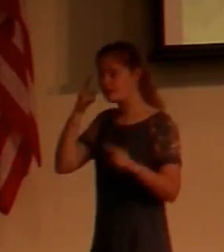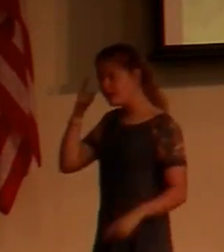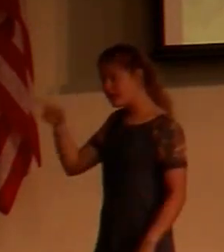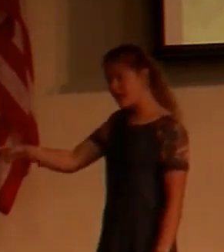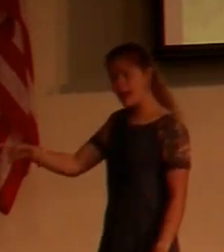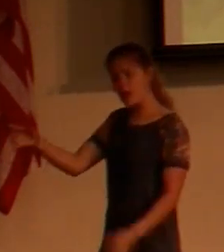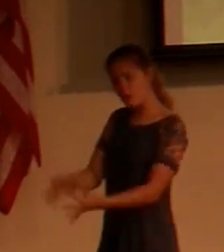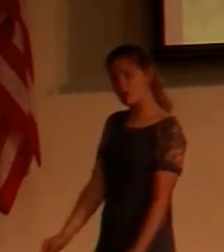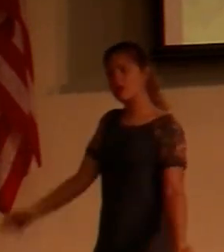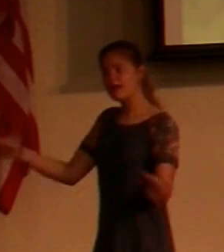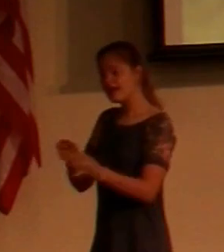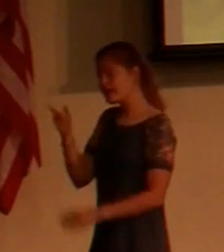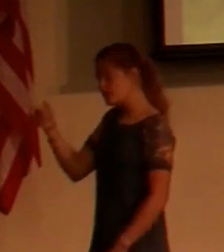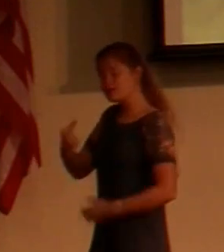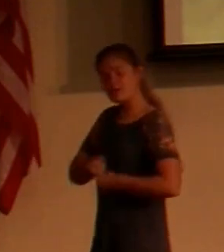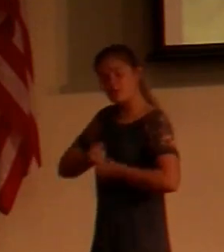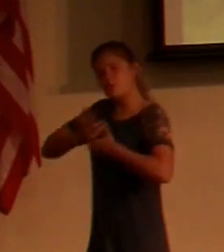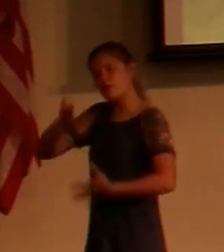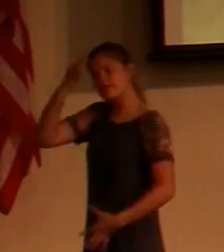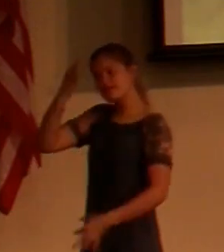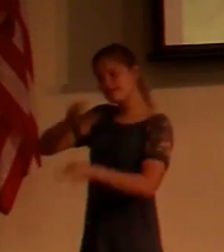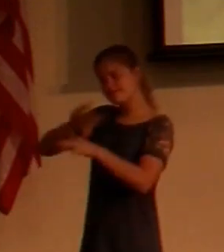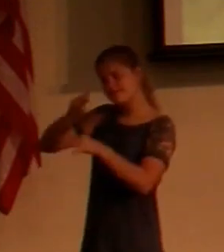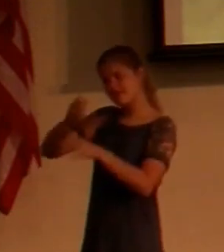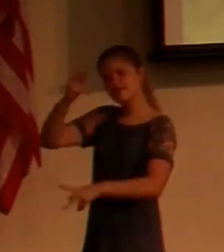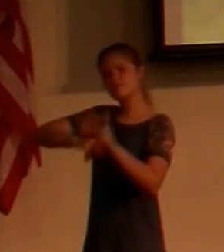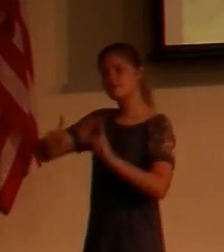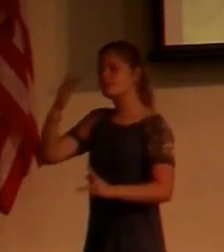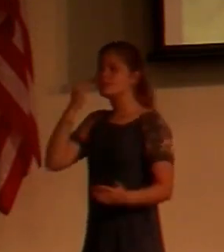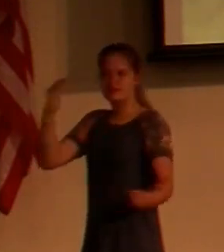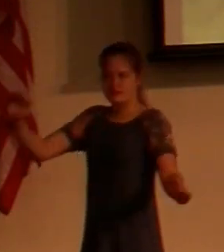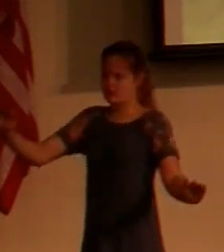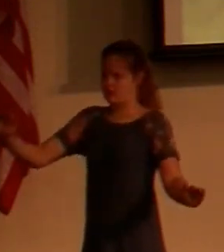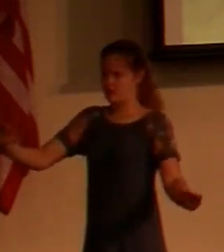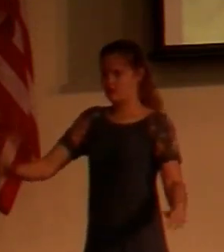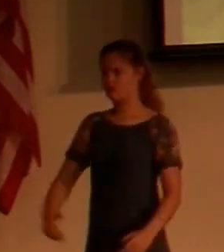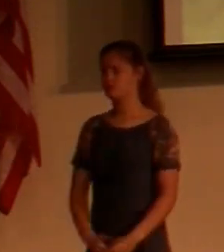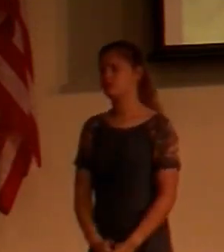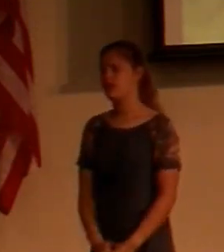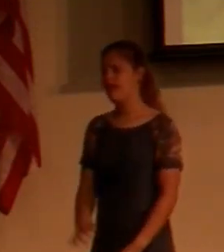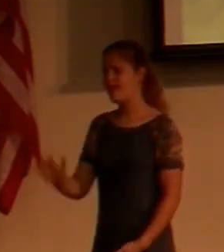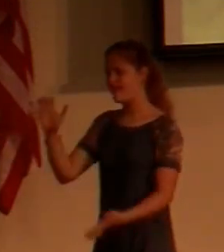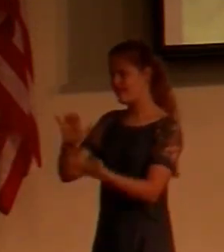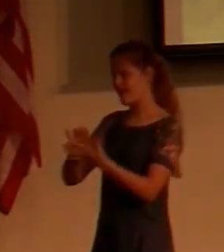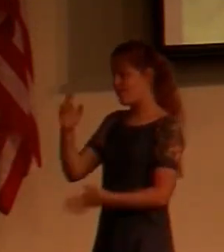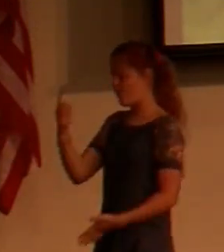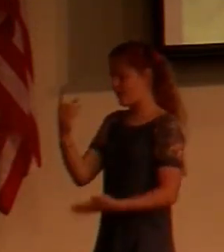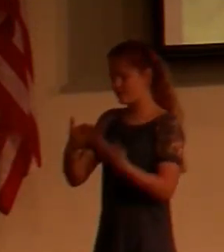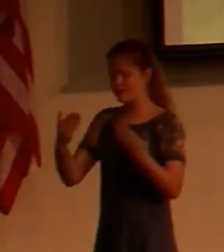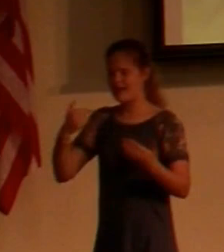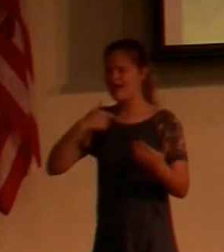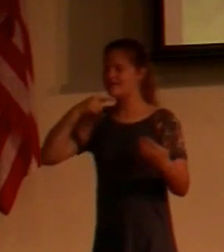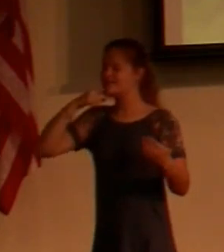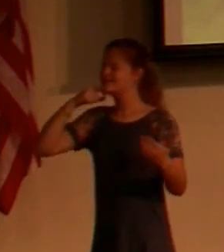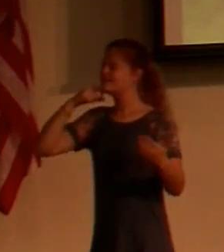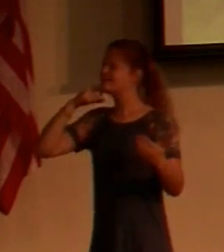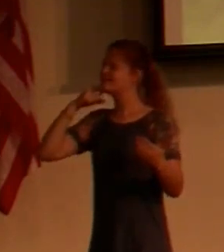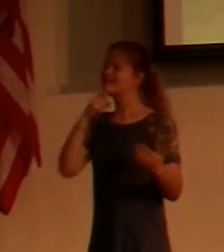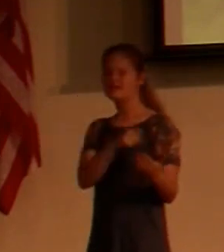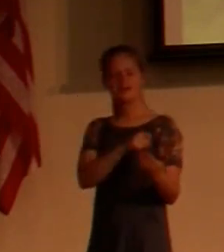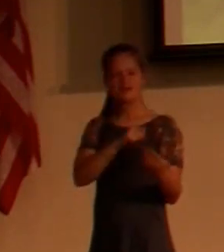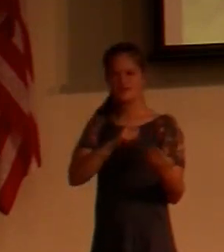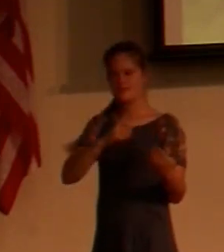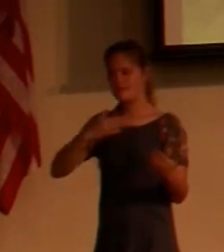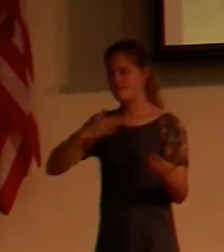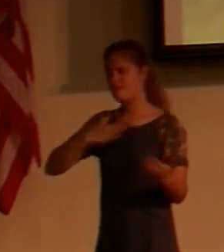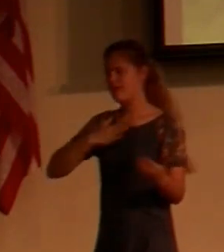start expressing his faith to people that he didn't know. And that's one thing I love. From my first trip as a